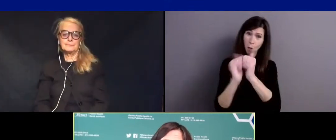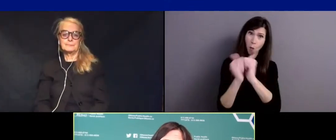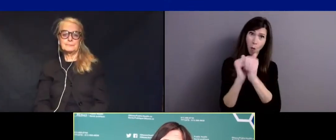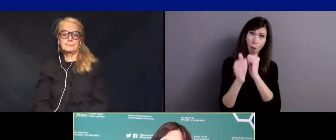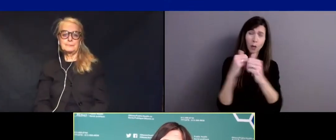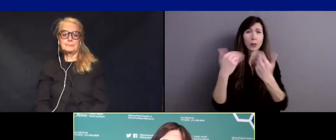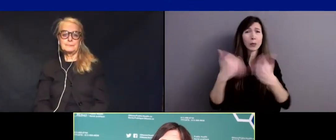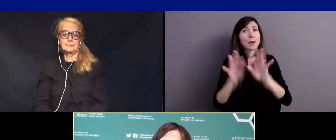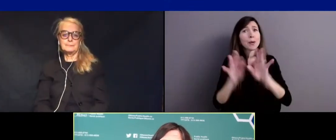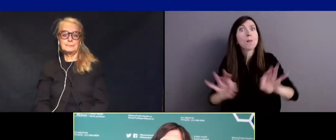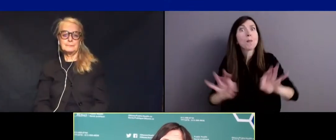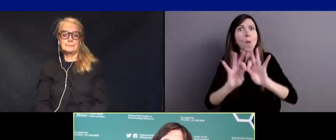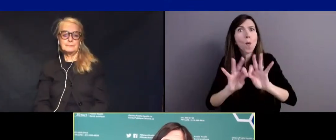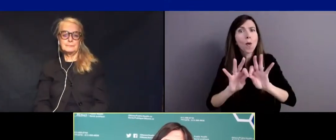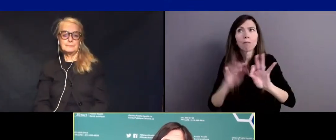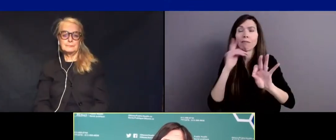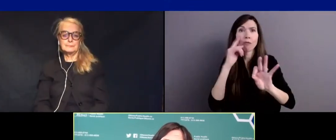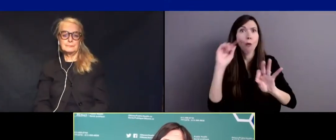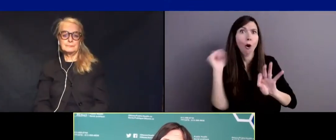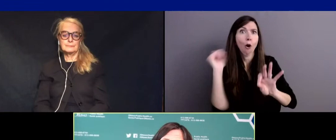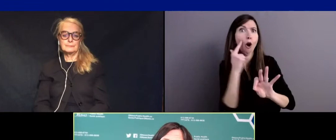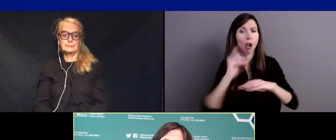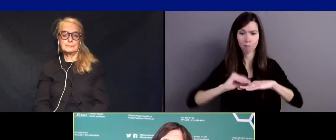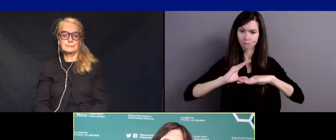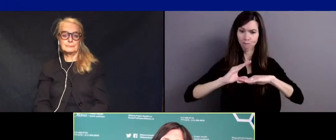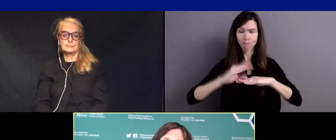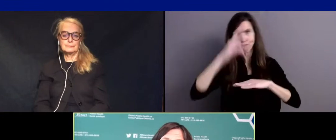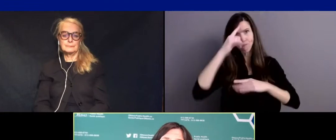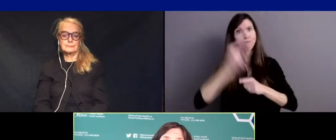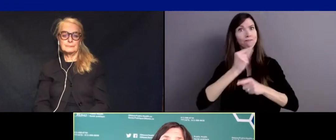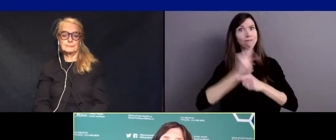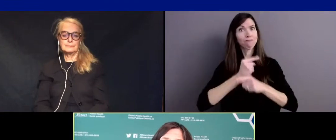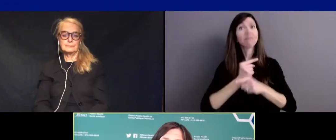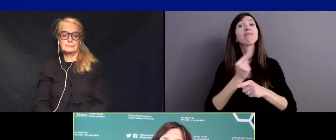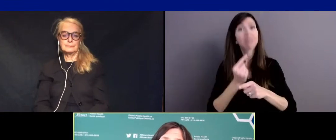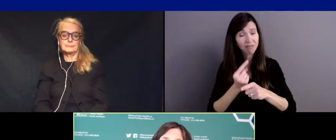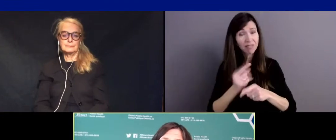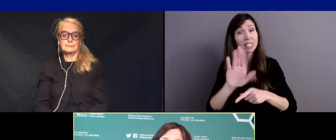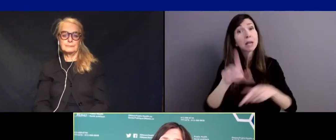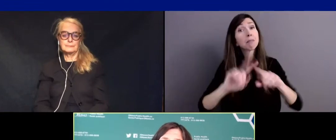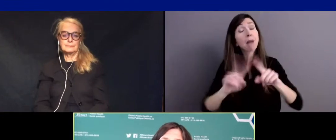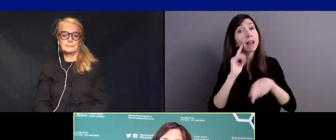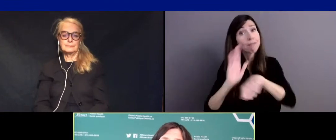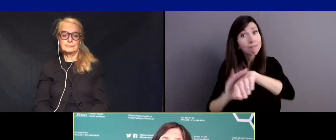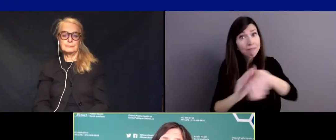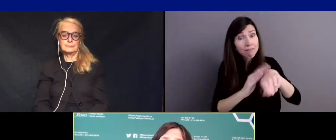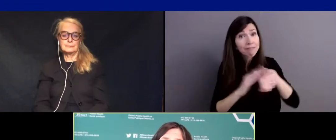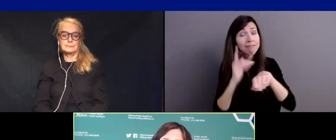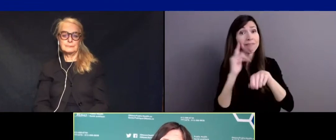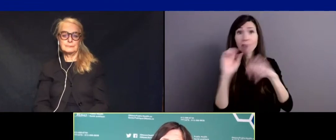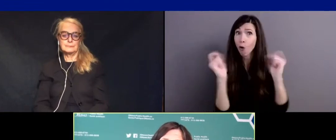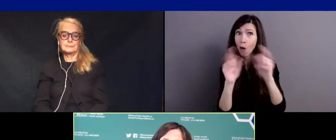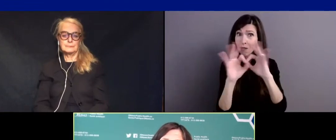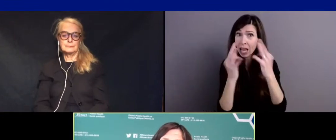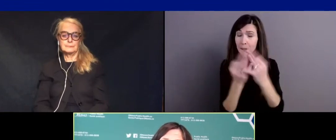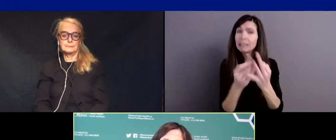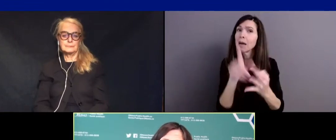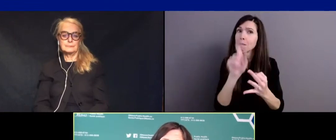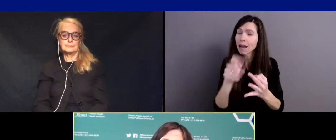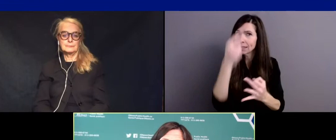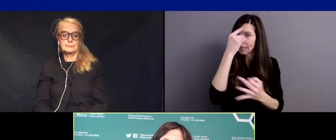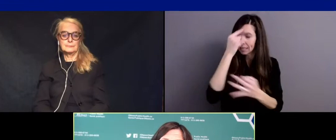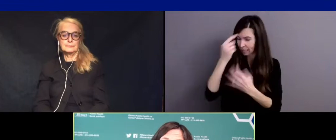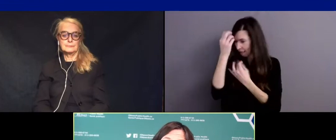and well-being. And in light of these events, it's important to remind all families about being COVID-wise